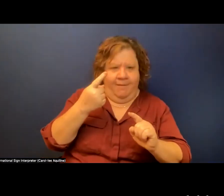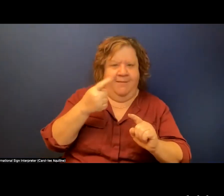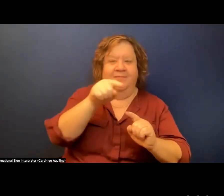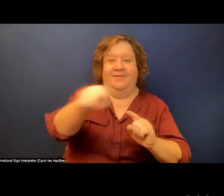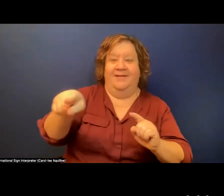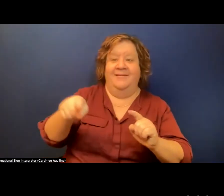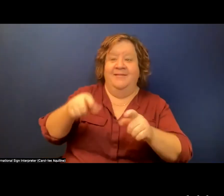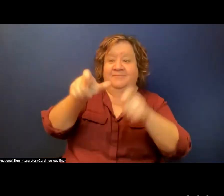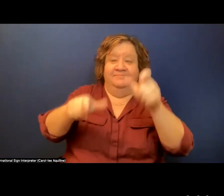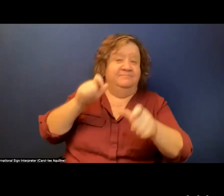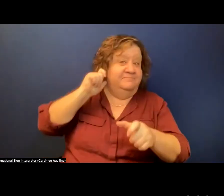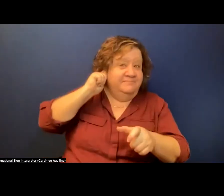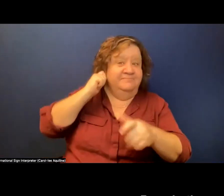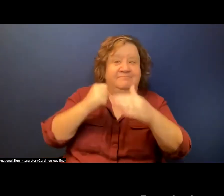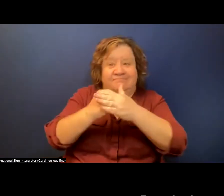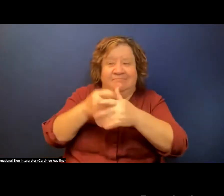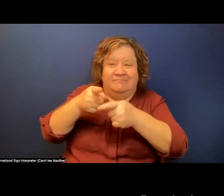in general.